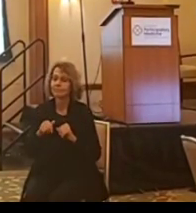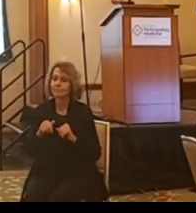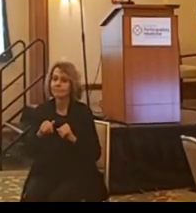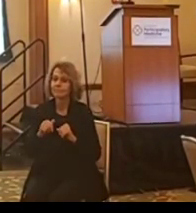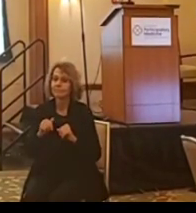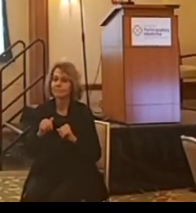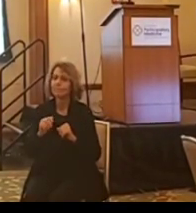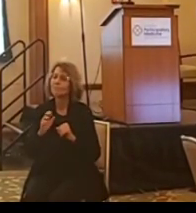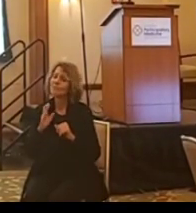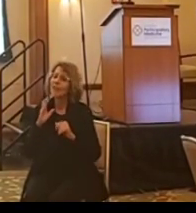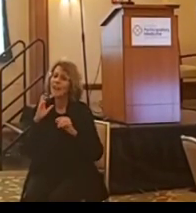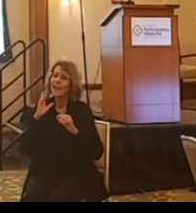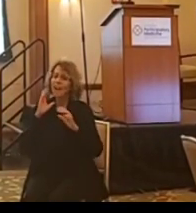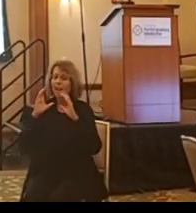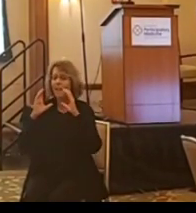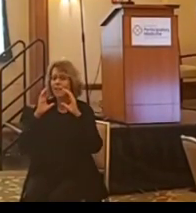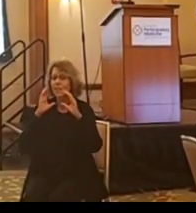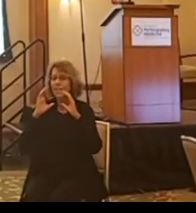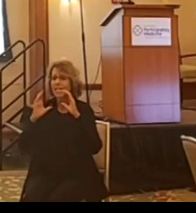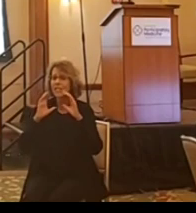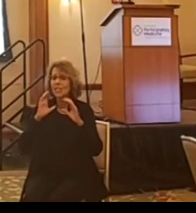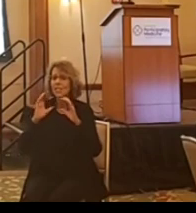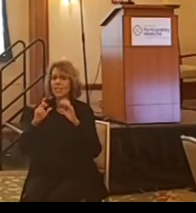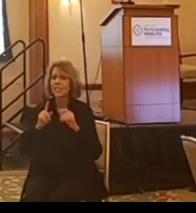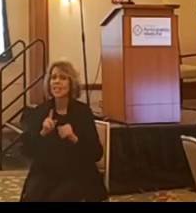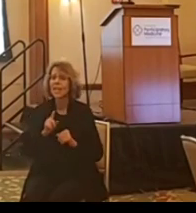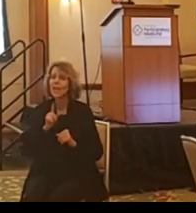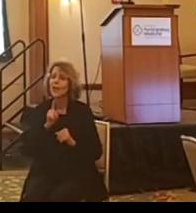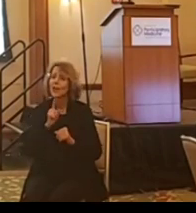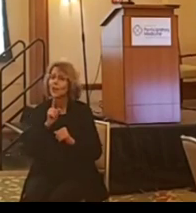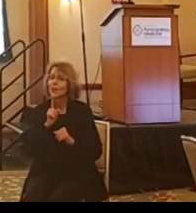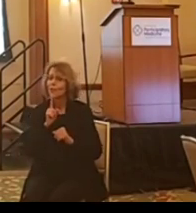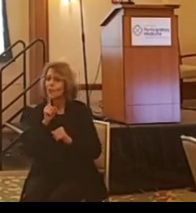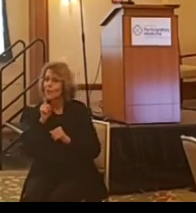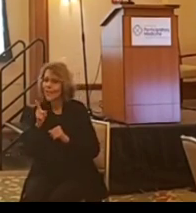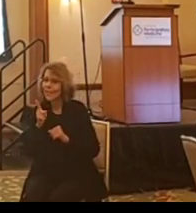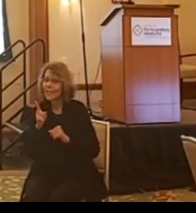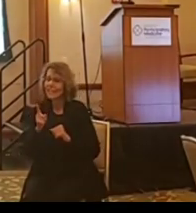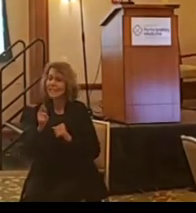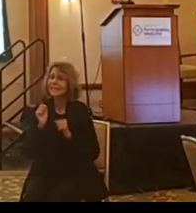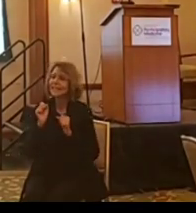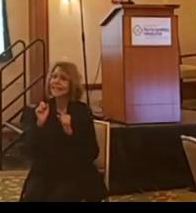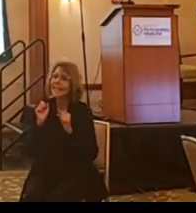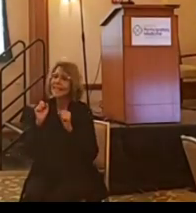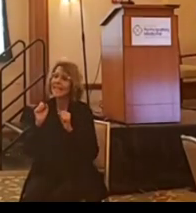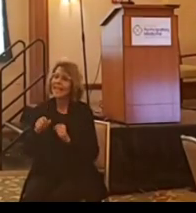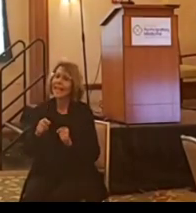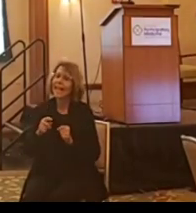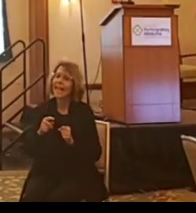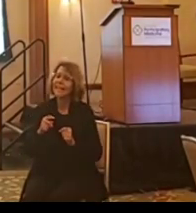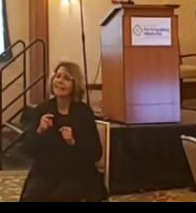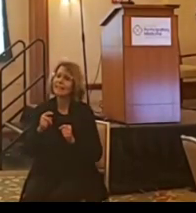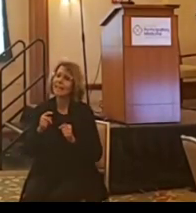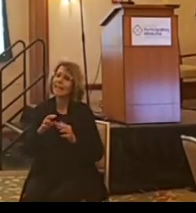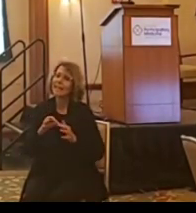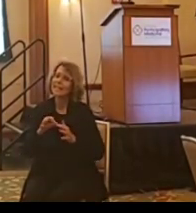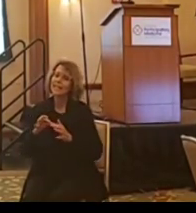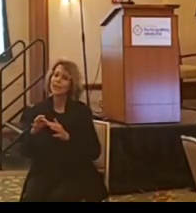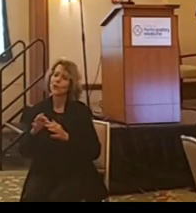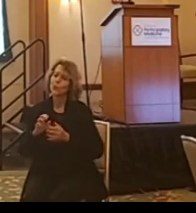is about creating these kind of spaces where people can begin to kind of come together. And as you think